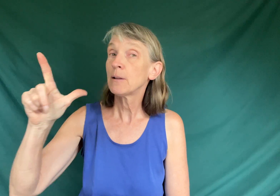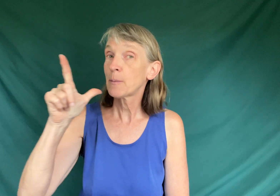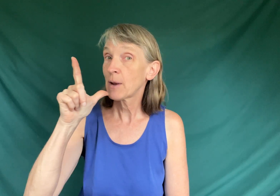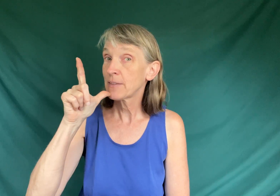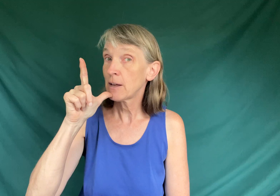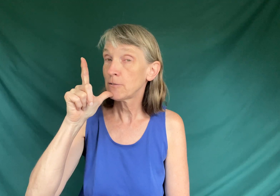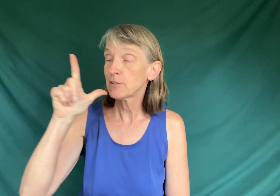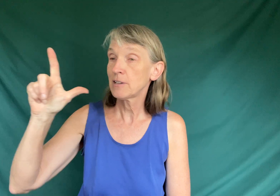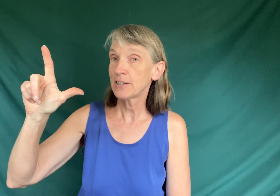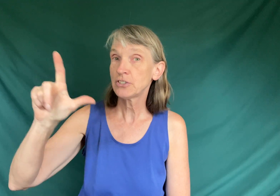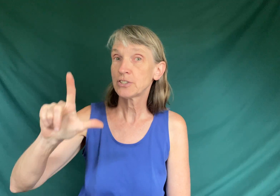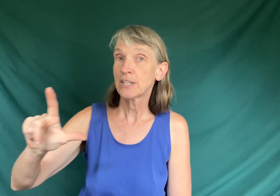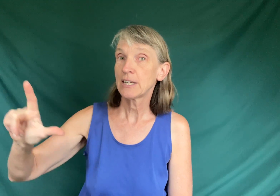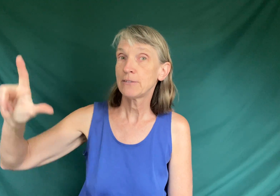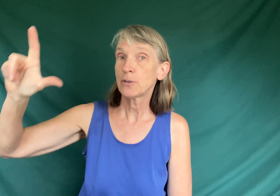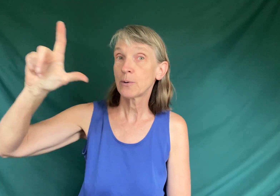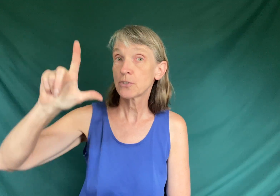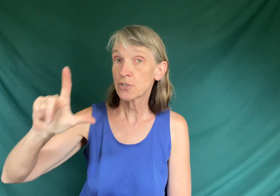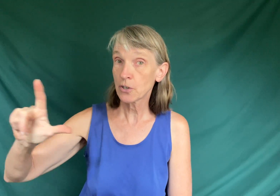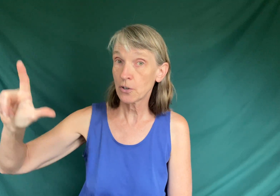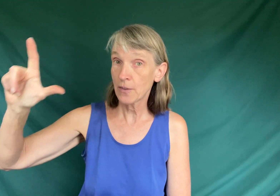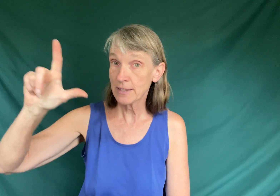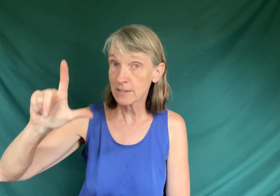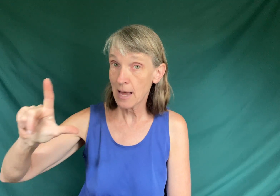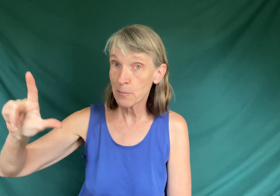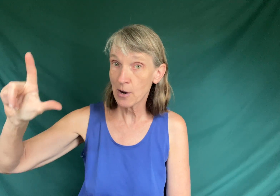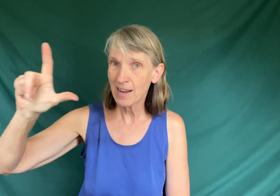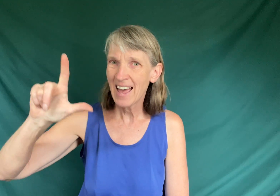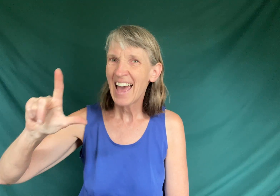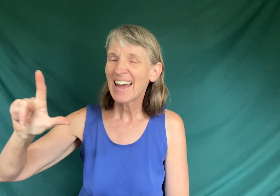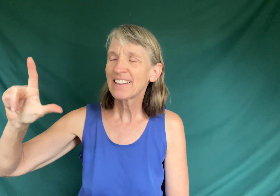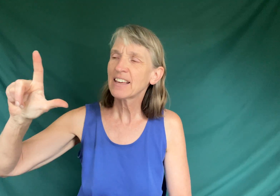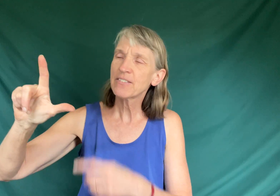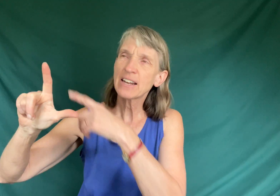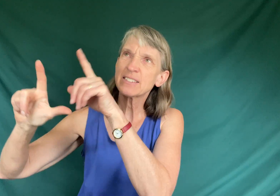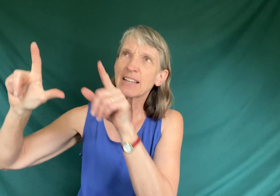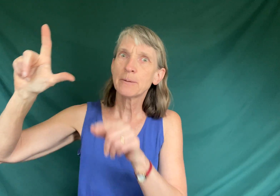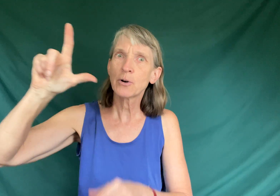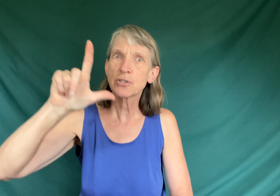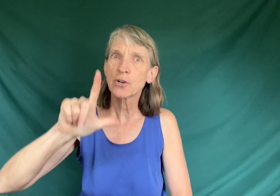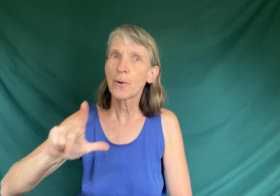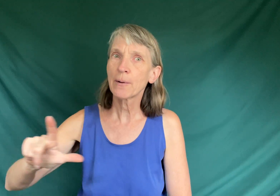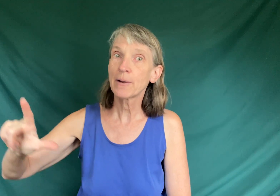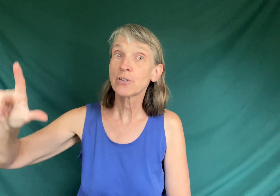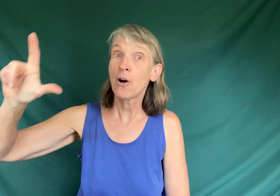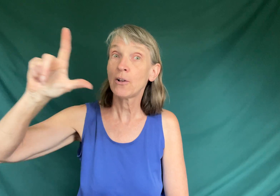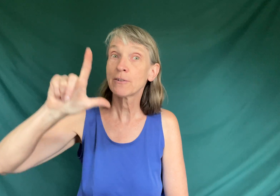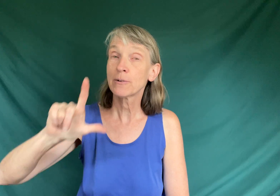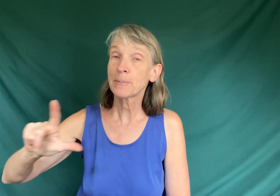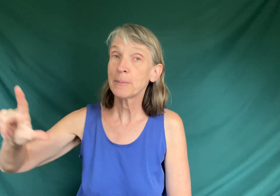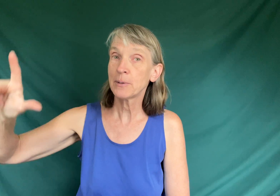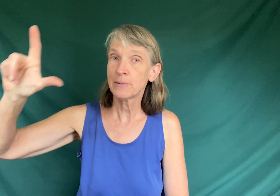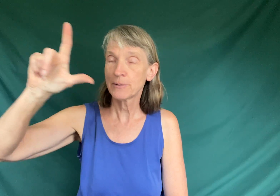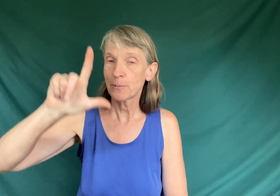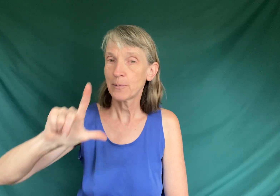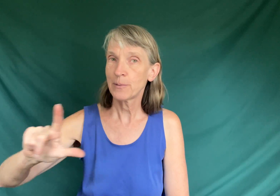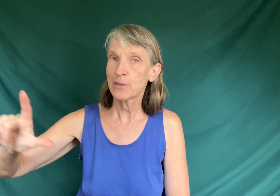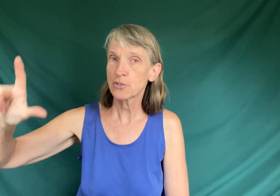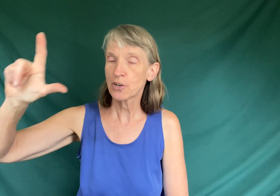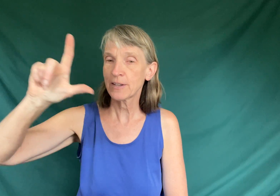Remember we had the L for lunch. If you go in a circle, that's library. And I think of that as like the books are going around to all different people when they're circulating